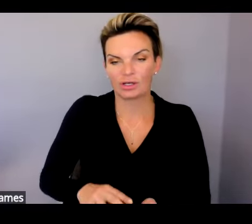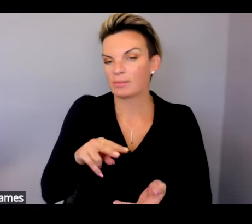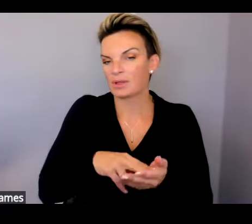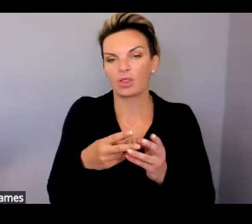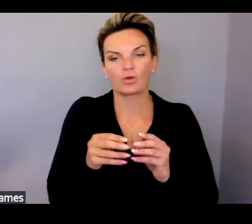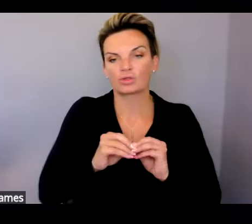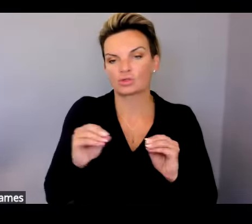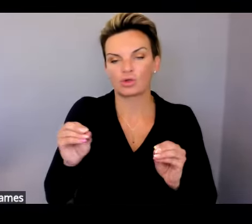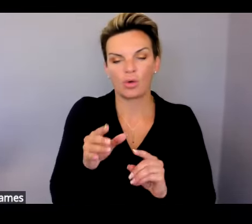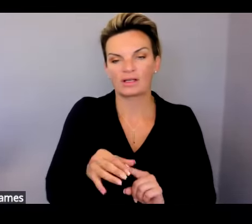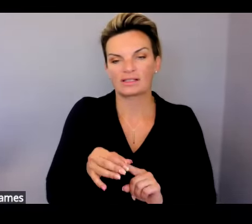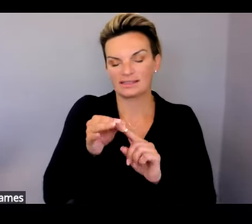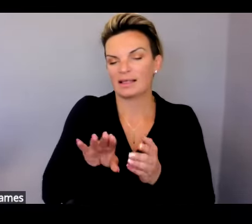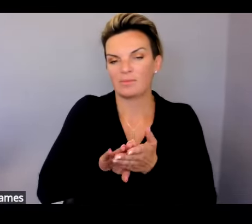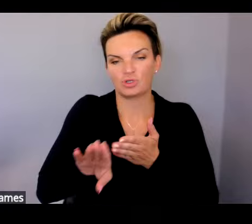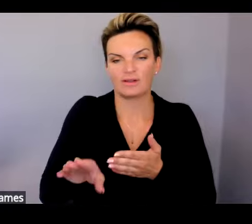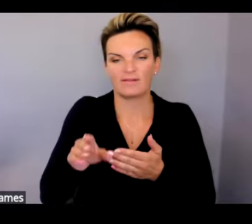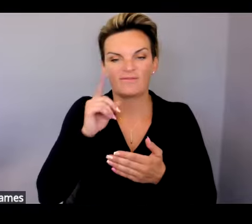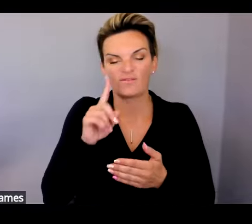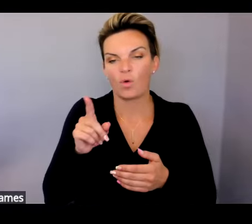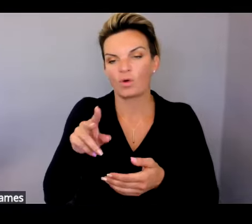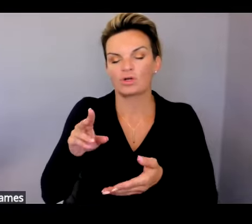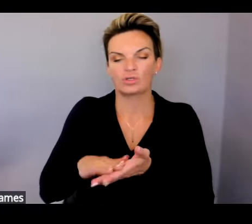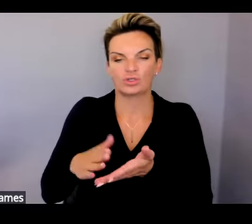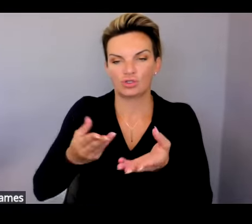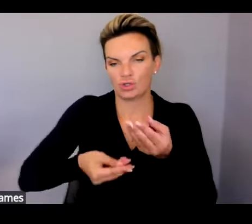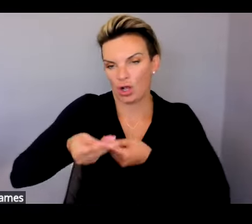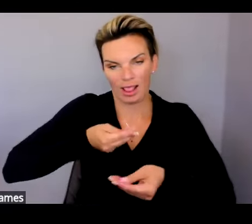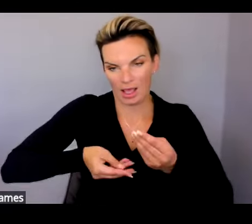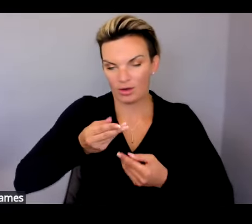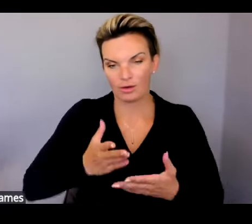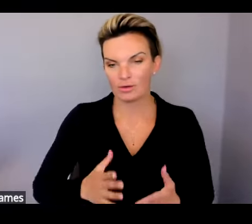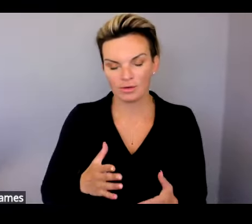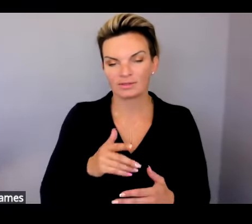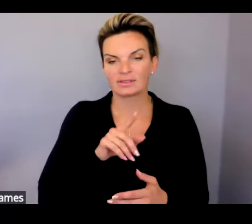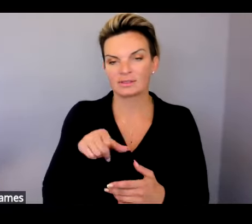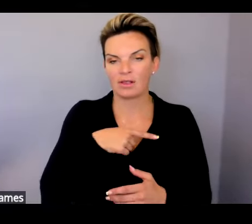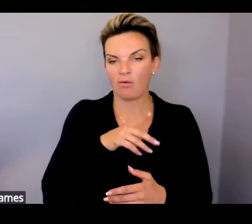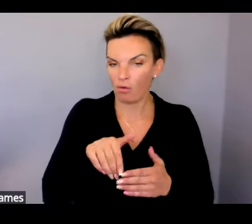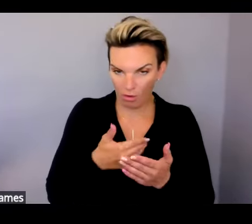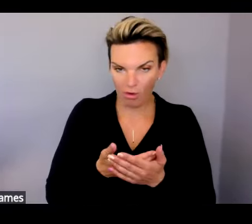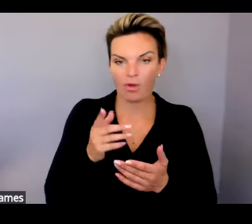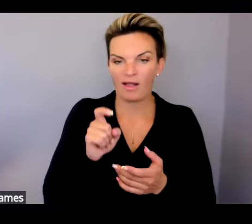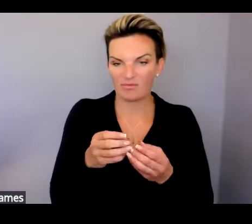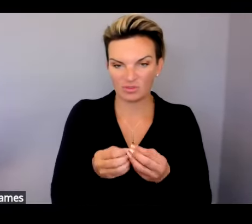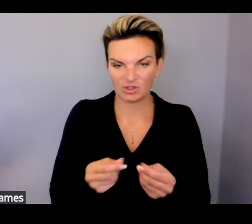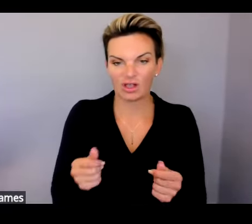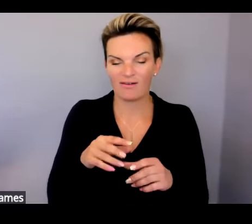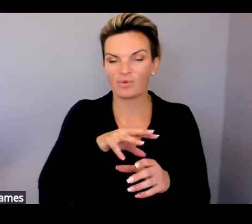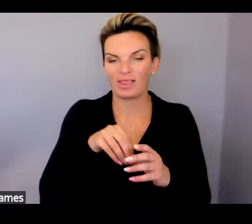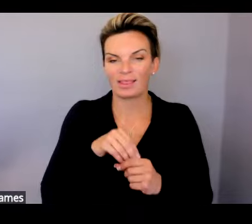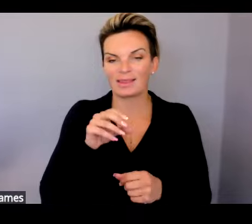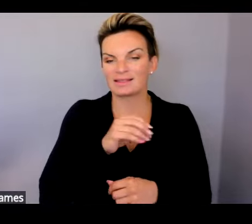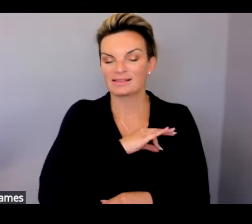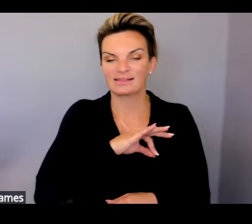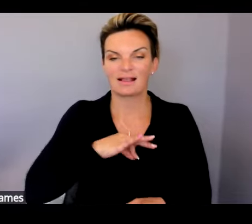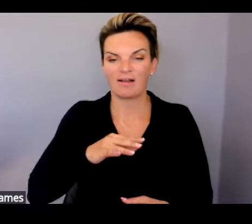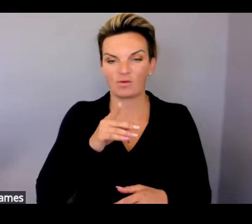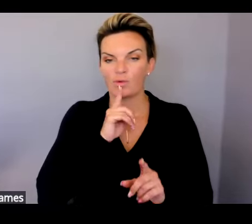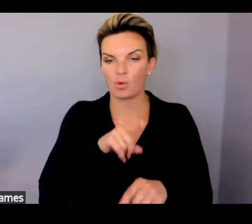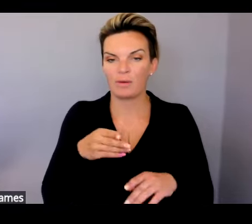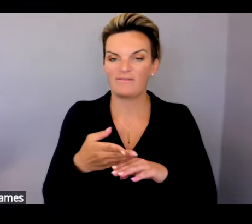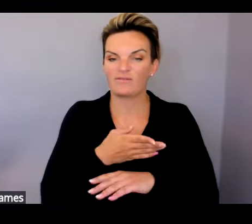to circulators. It's all challenges have to be resolved in the staff report that's given to you before you make a final